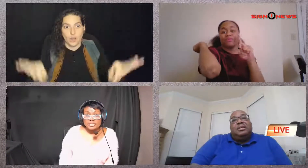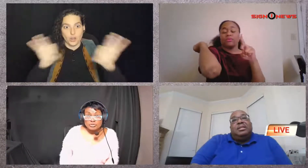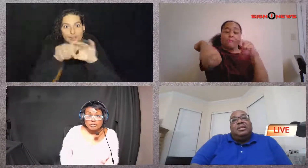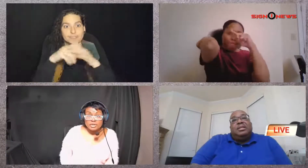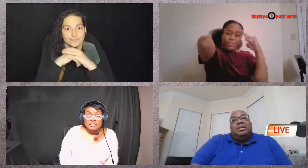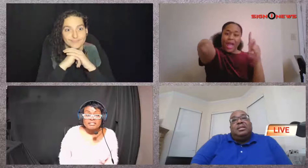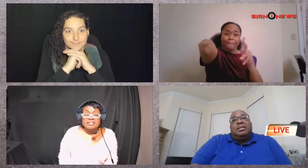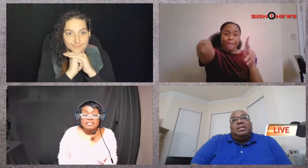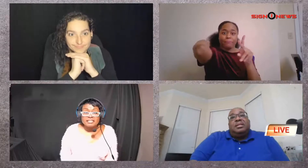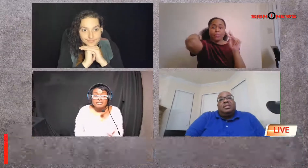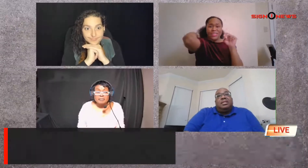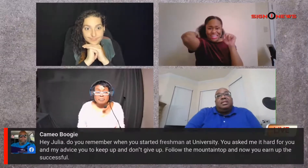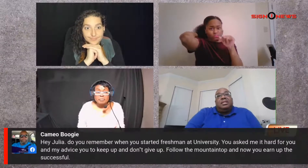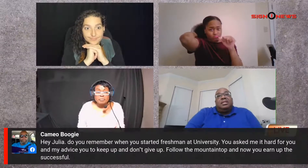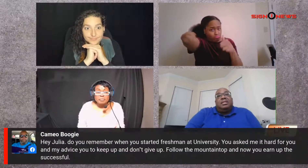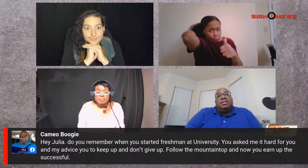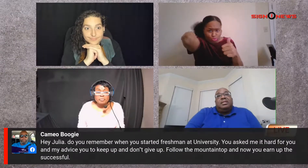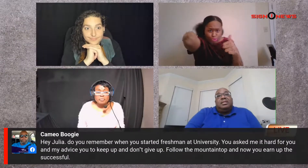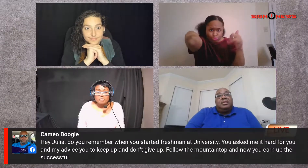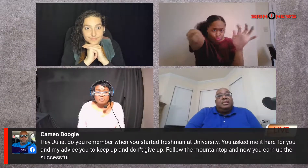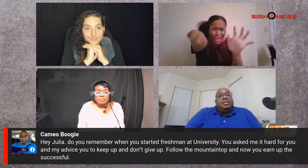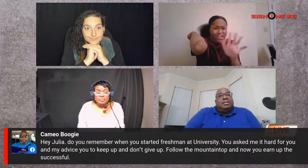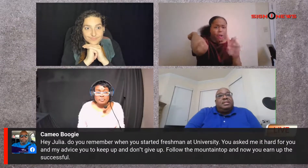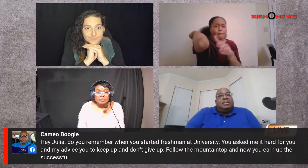For Black History Month,